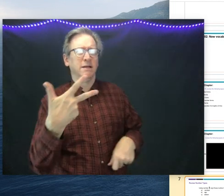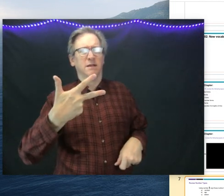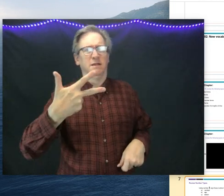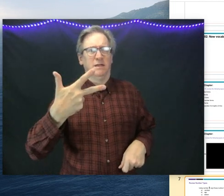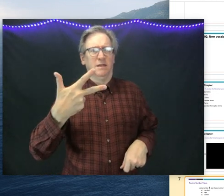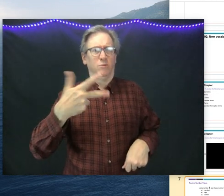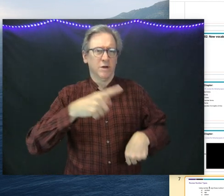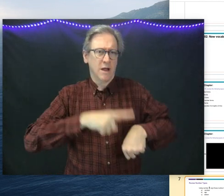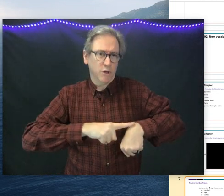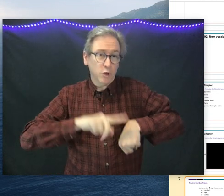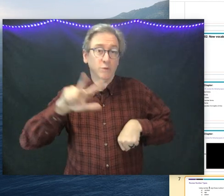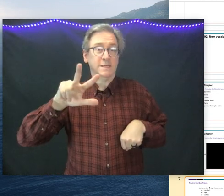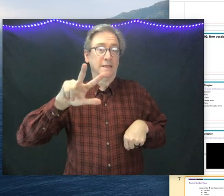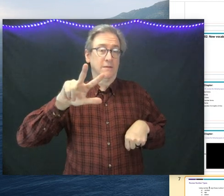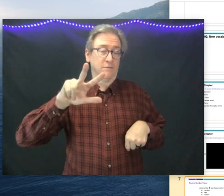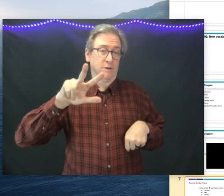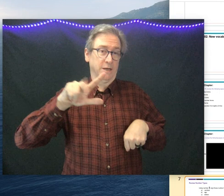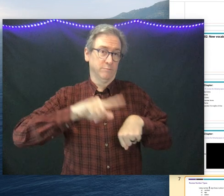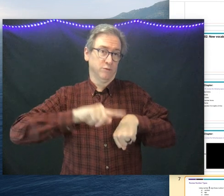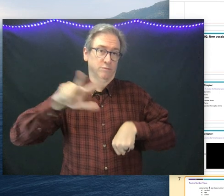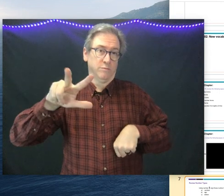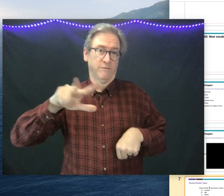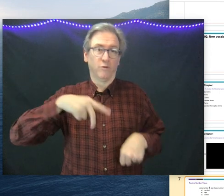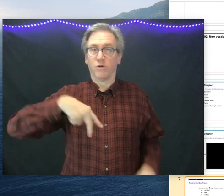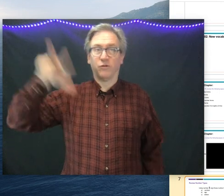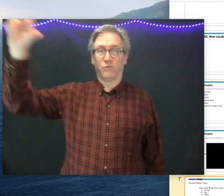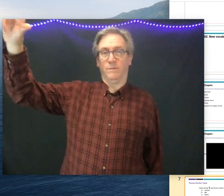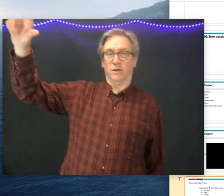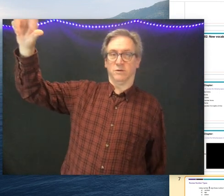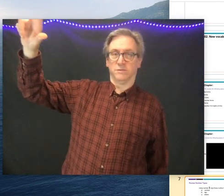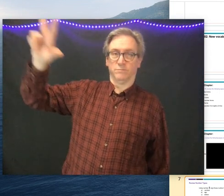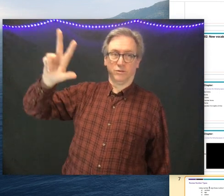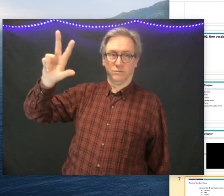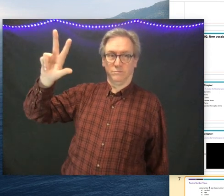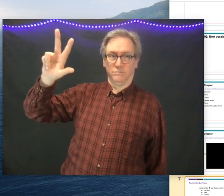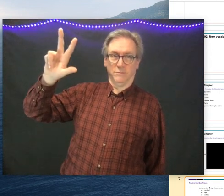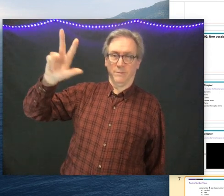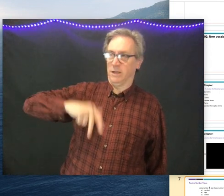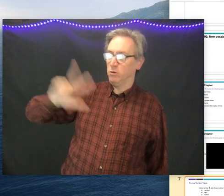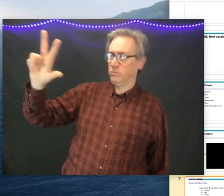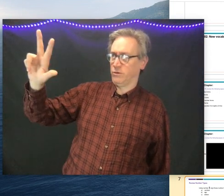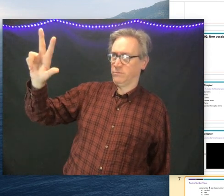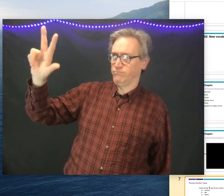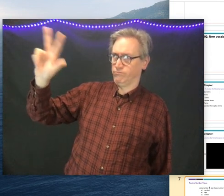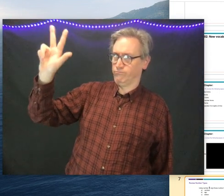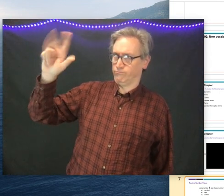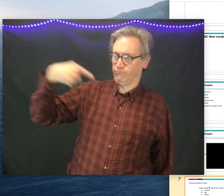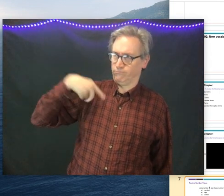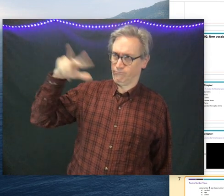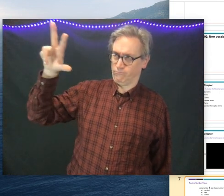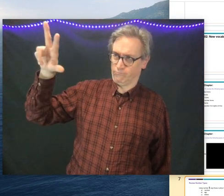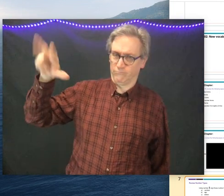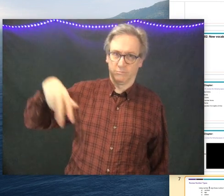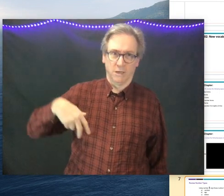back. We're now using the 3. If you're ordering 3 beers, you'd be like, 3.